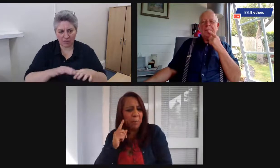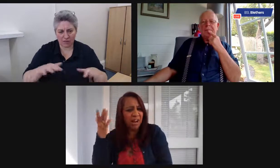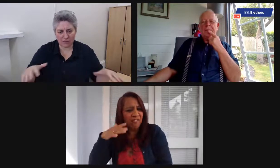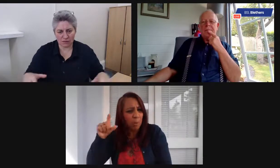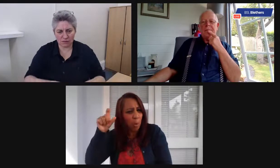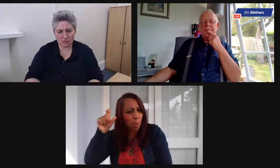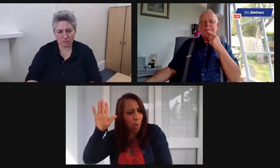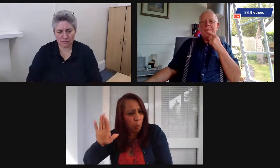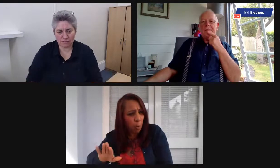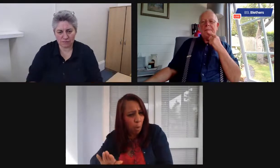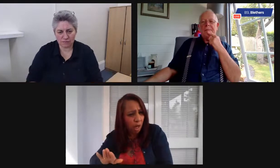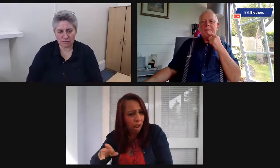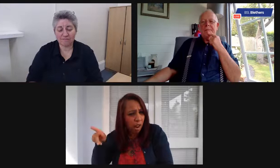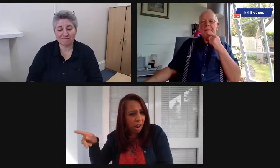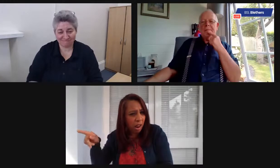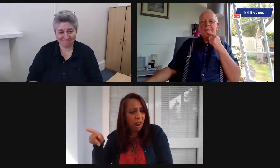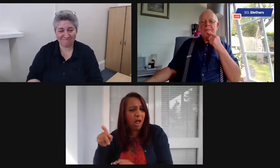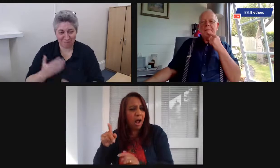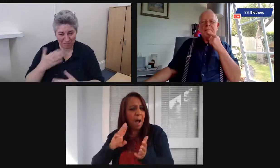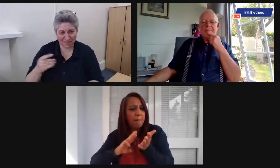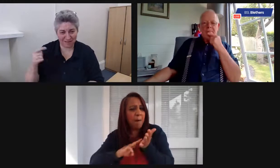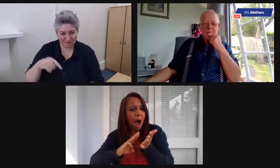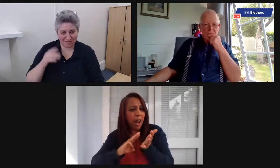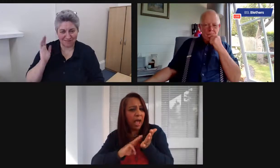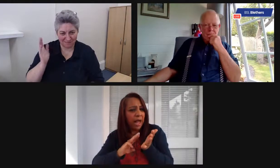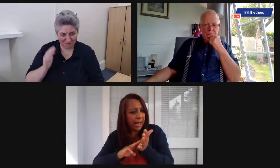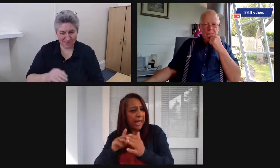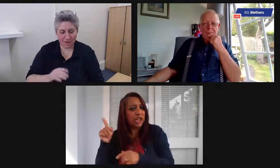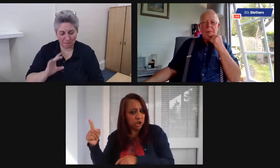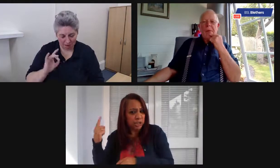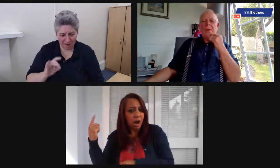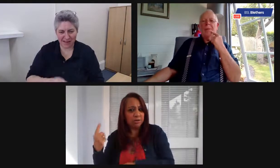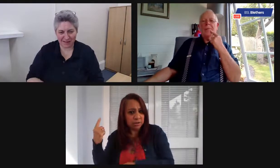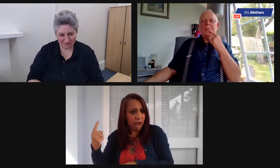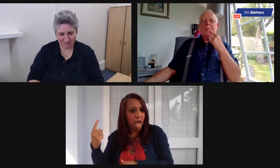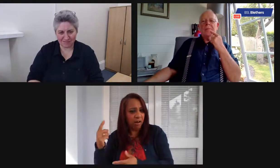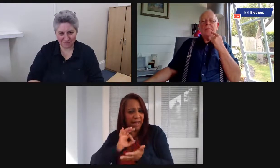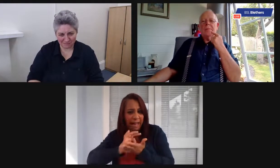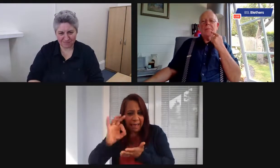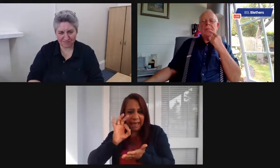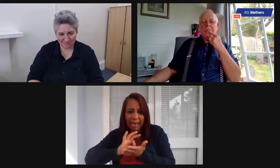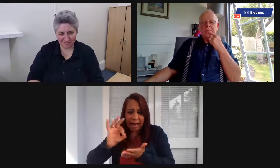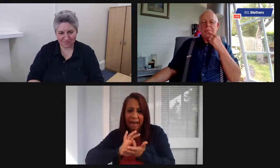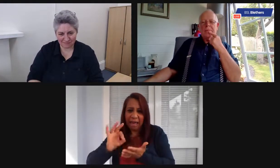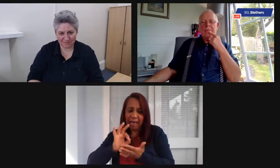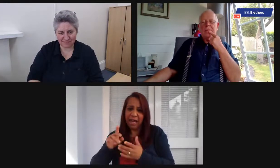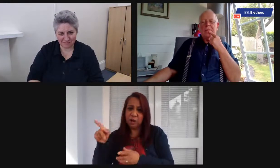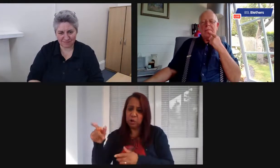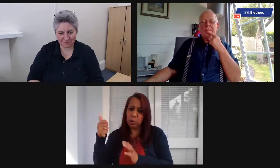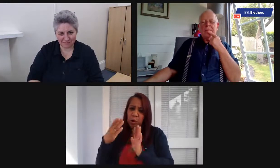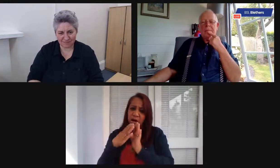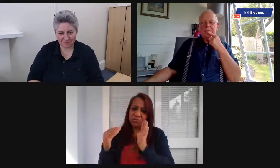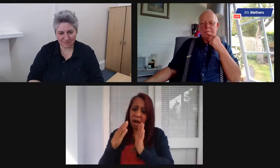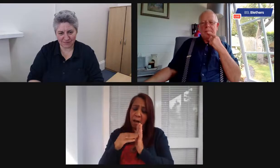know Animals and wildlife can get really damaged. Cornwall is a natural